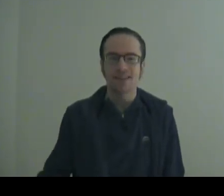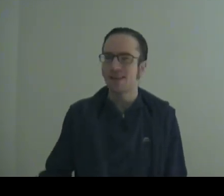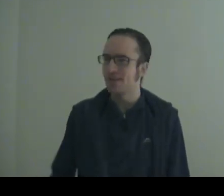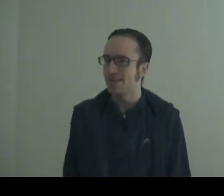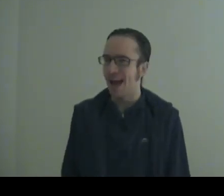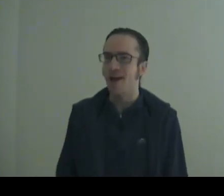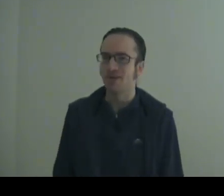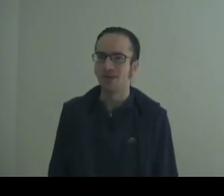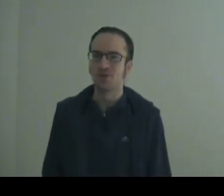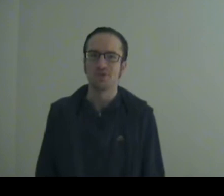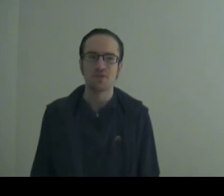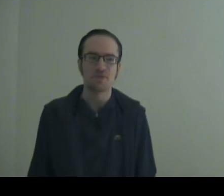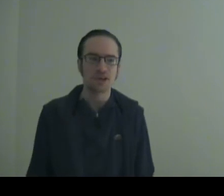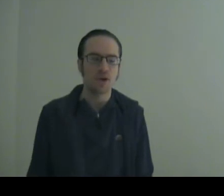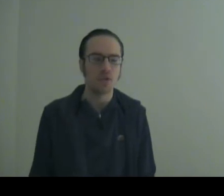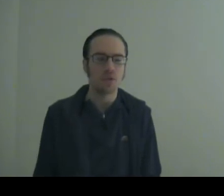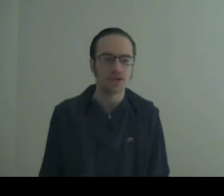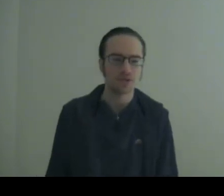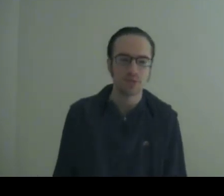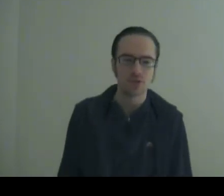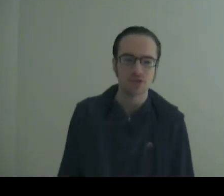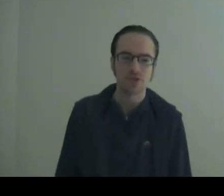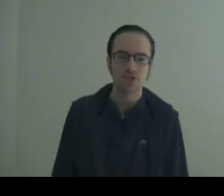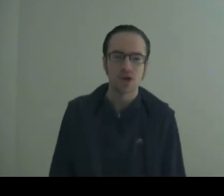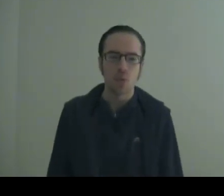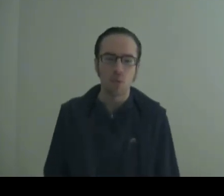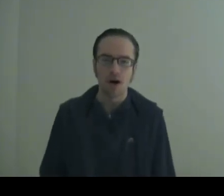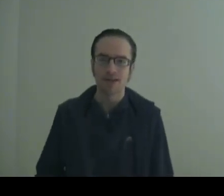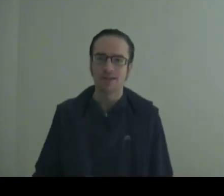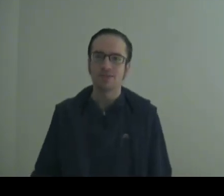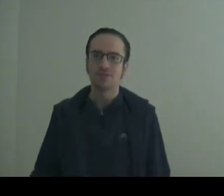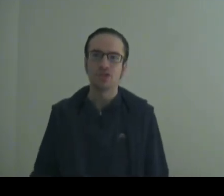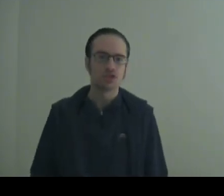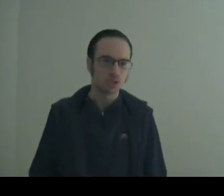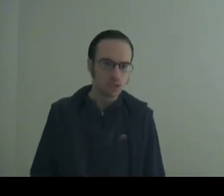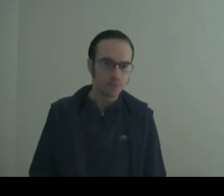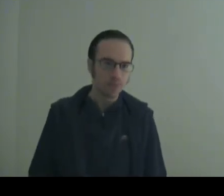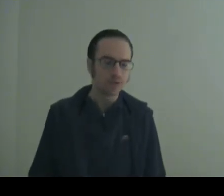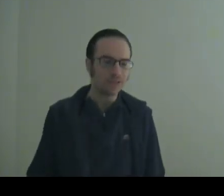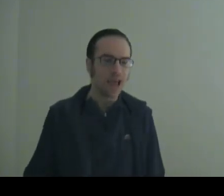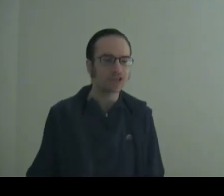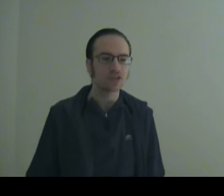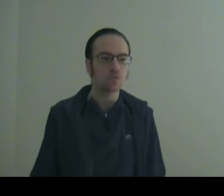Actually, I couldn't entirely deduce if Rico was supposed to want to control them or if he actually